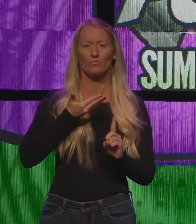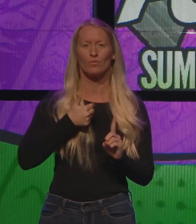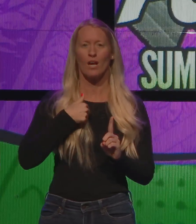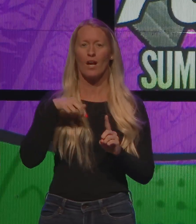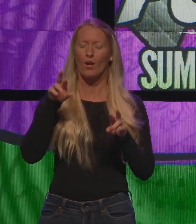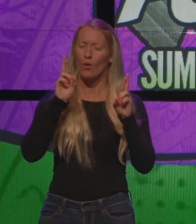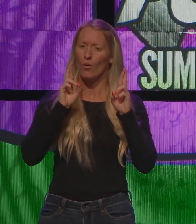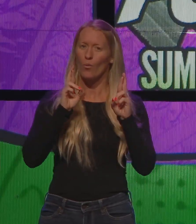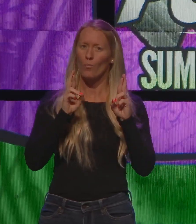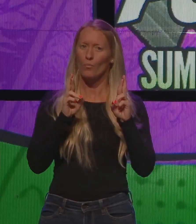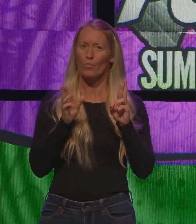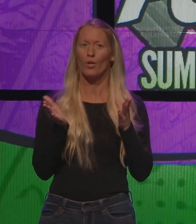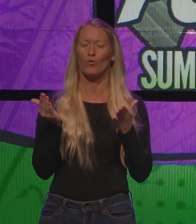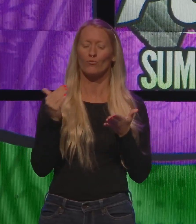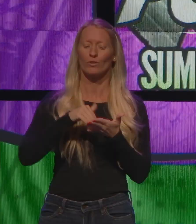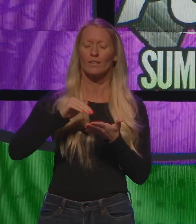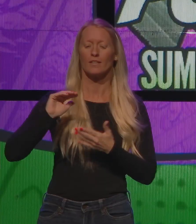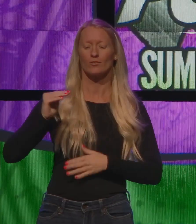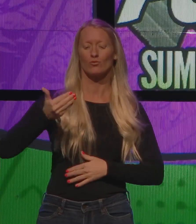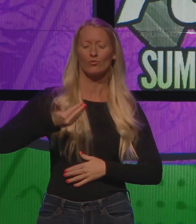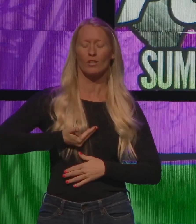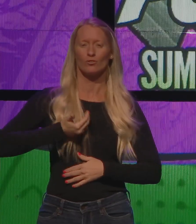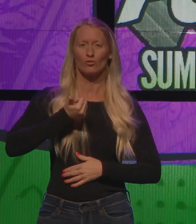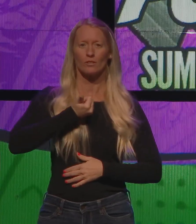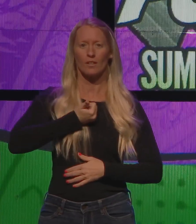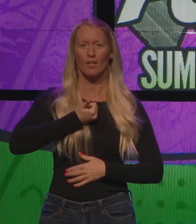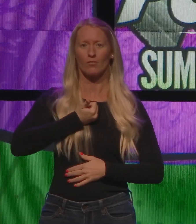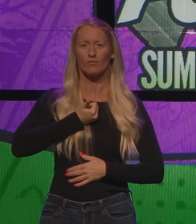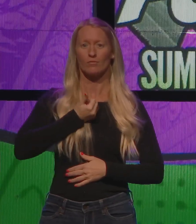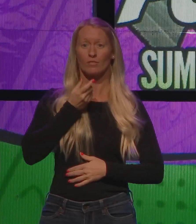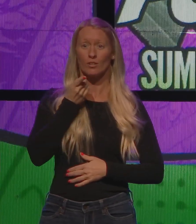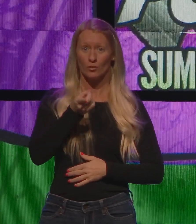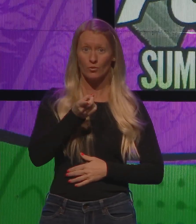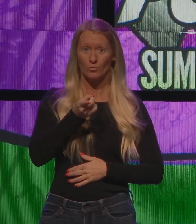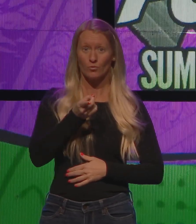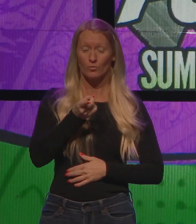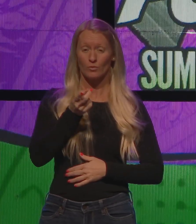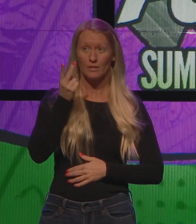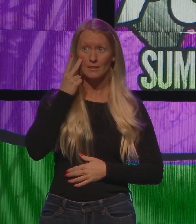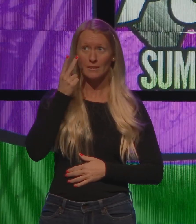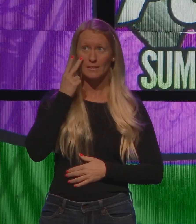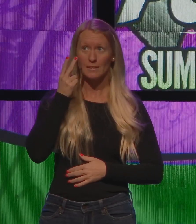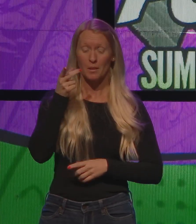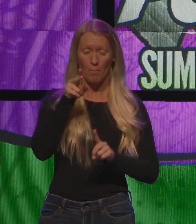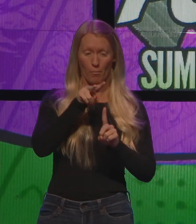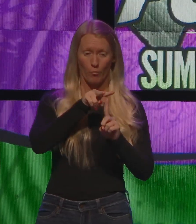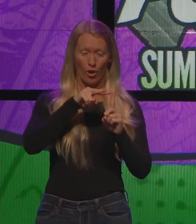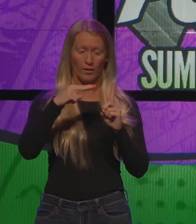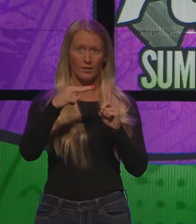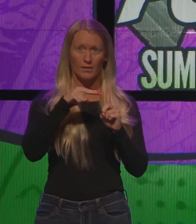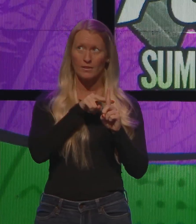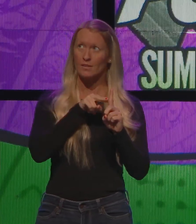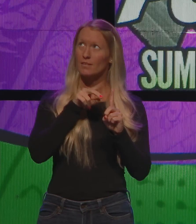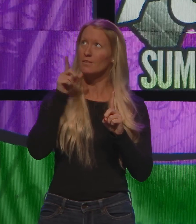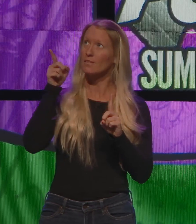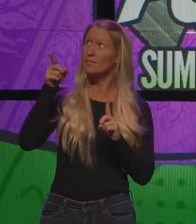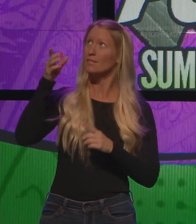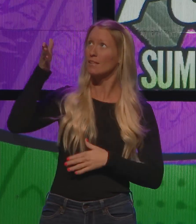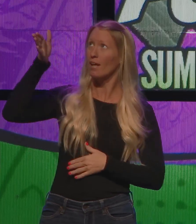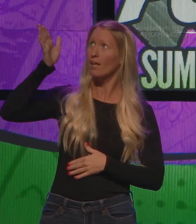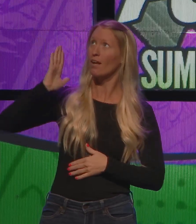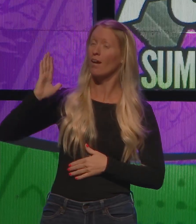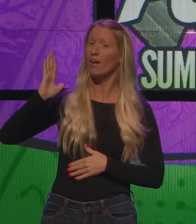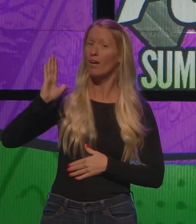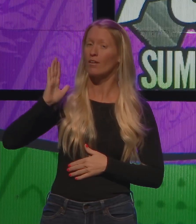yourself, that you will be able to see the you that God has always seen, the goodness in